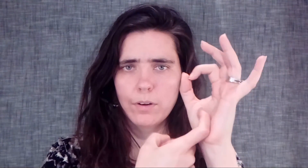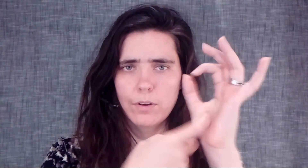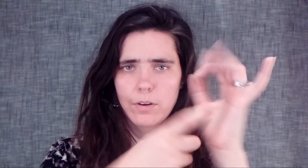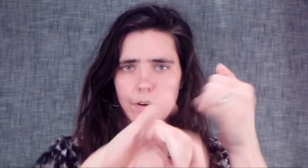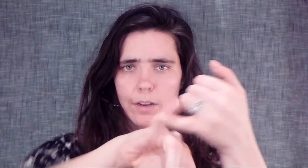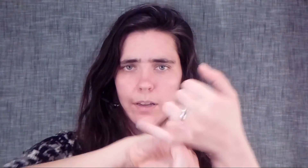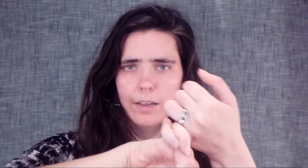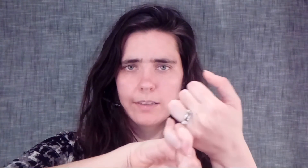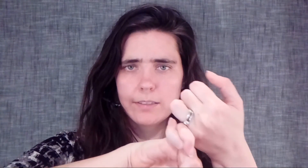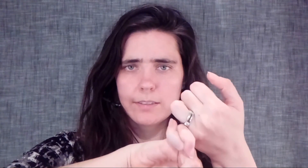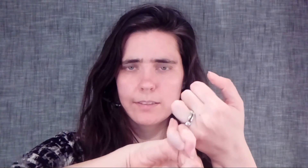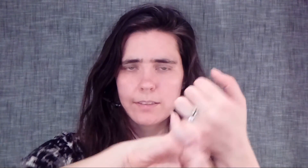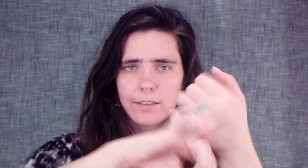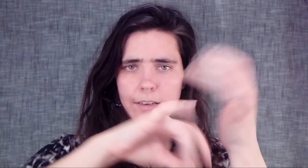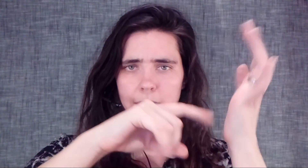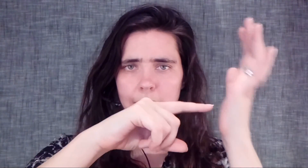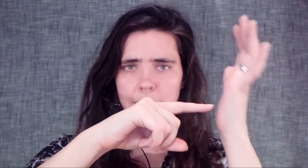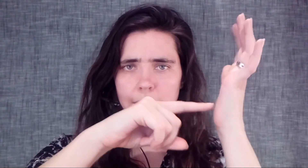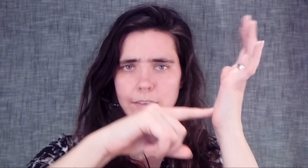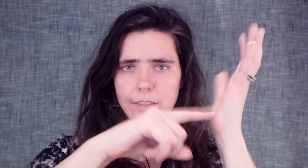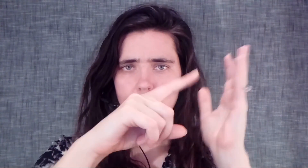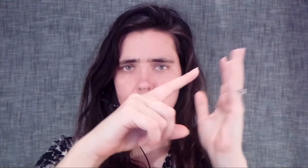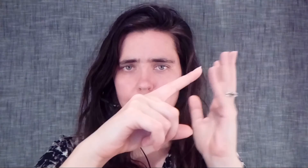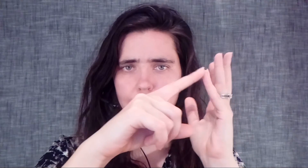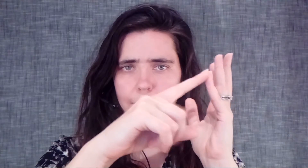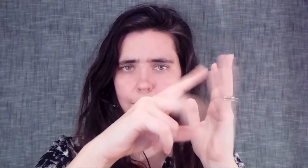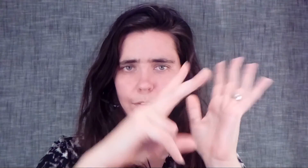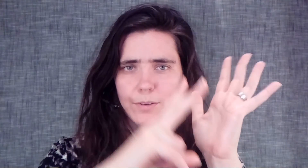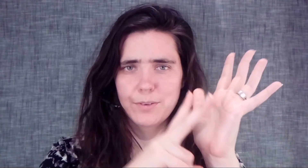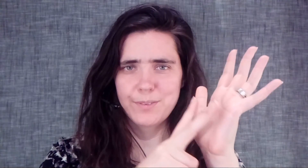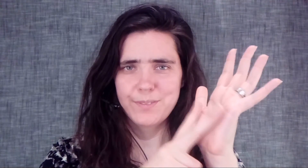R, S, T, U, V,